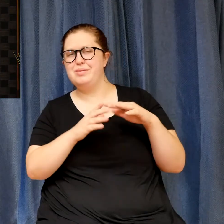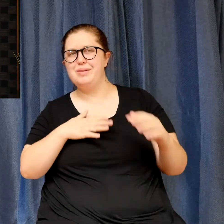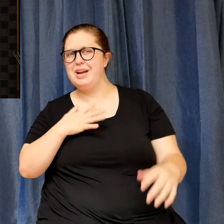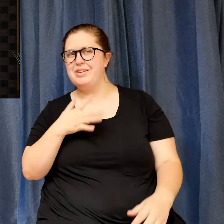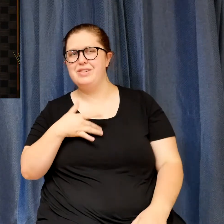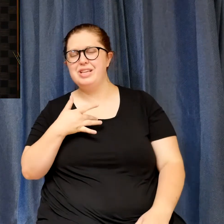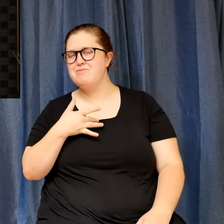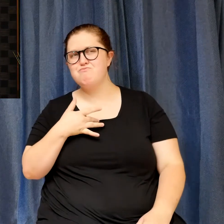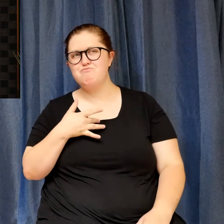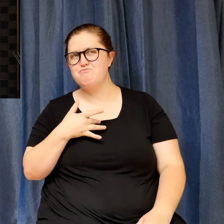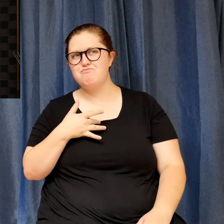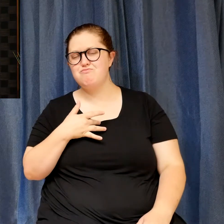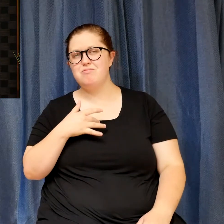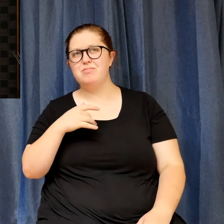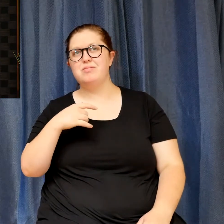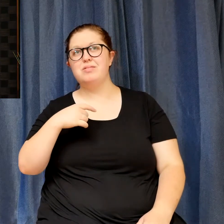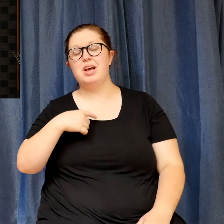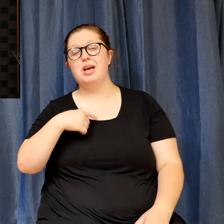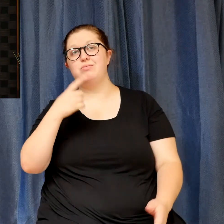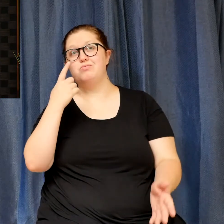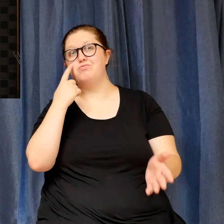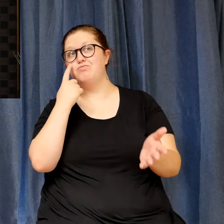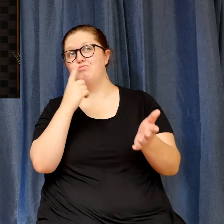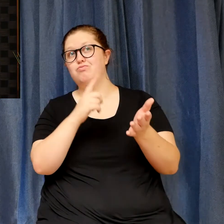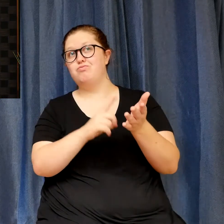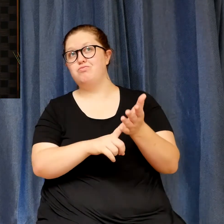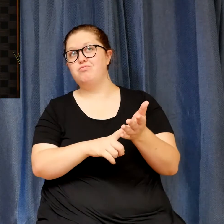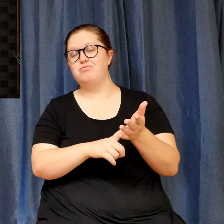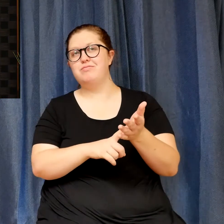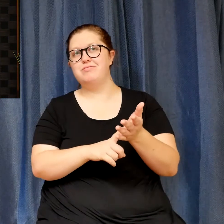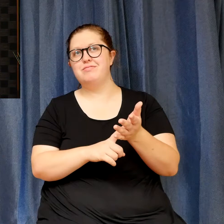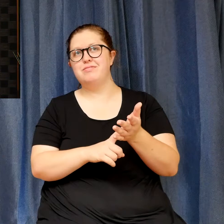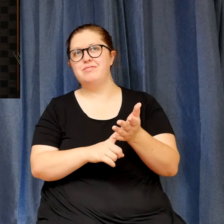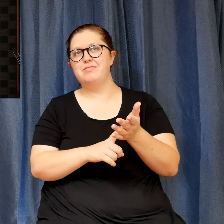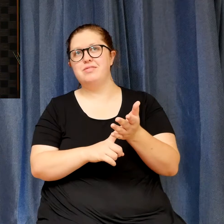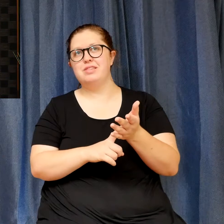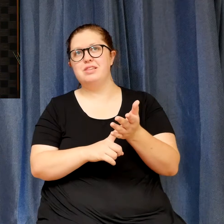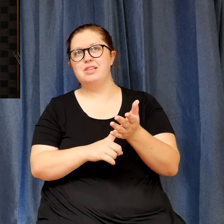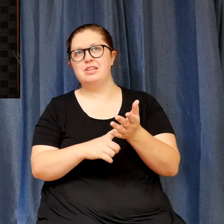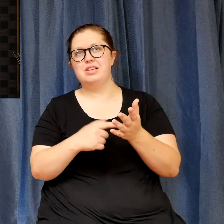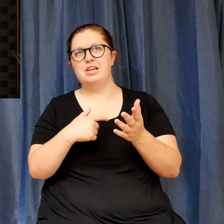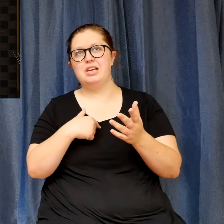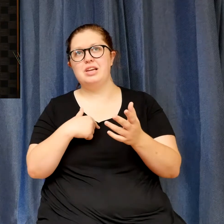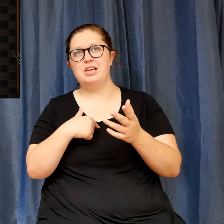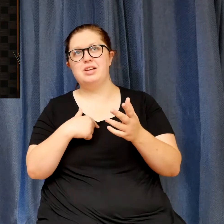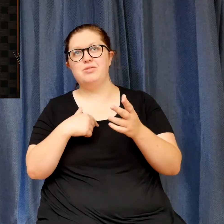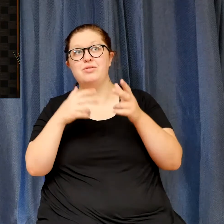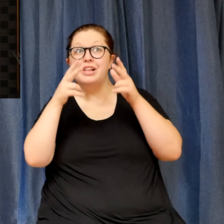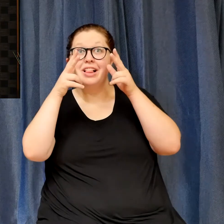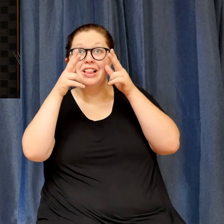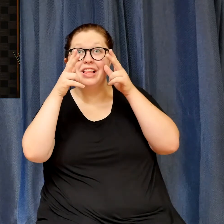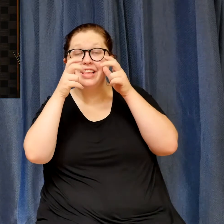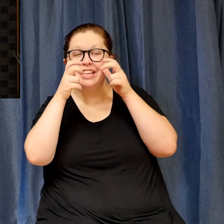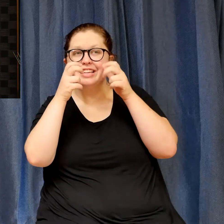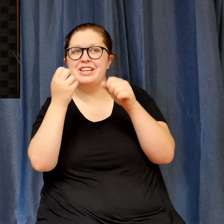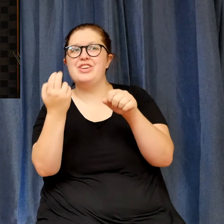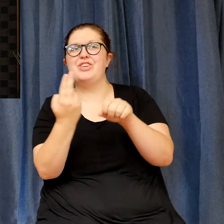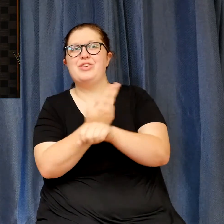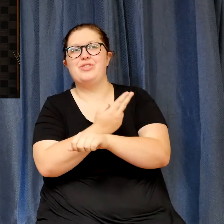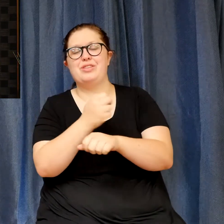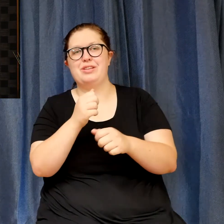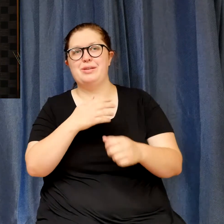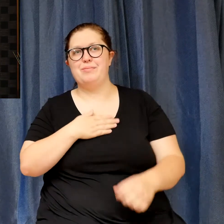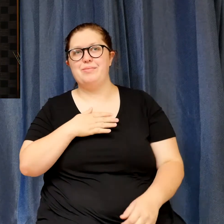radar. But you know what? I did notice is I was listening with the ears of my